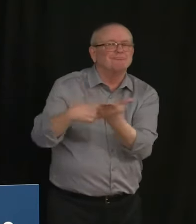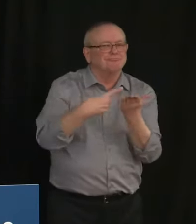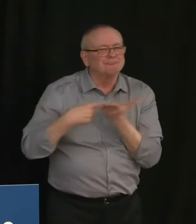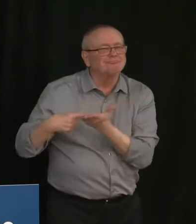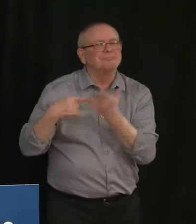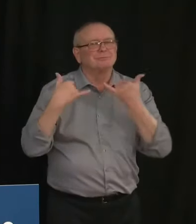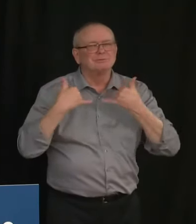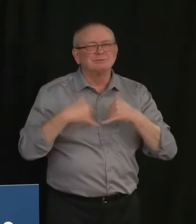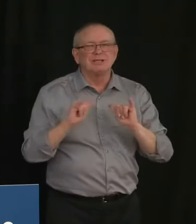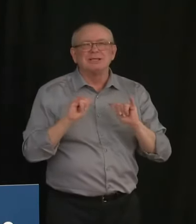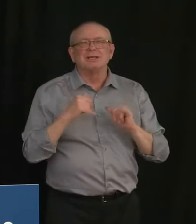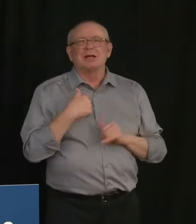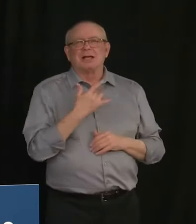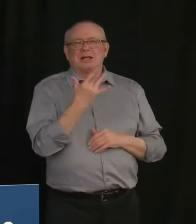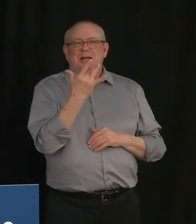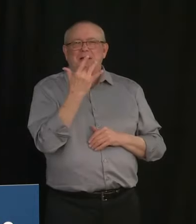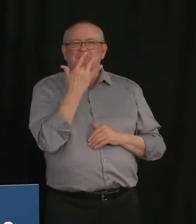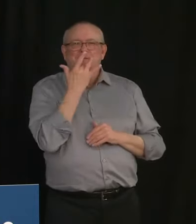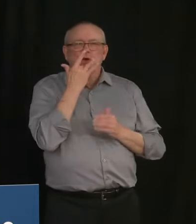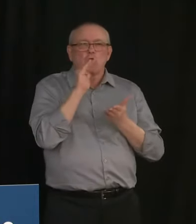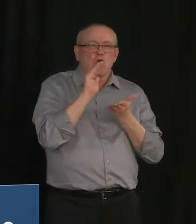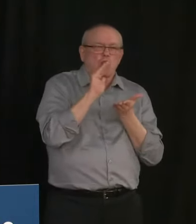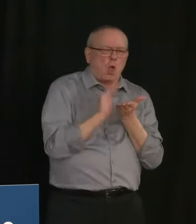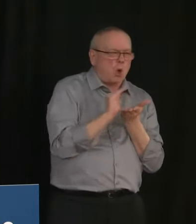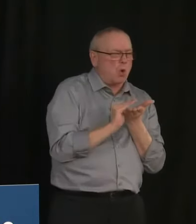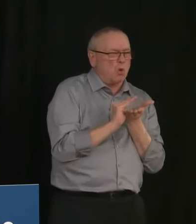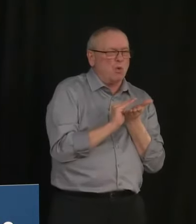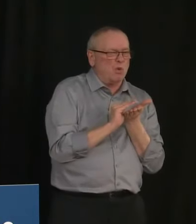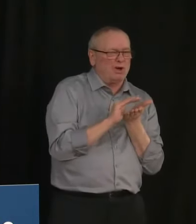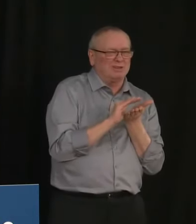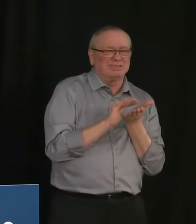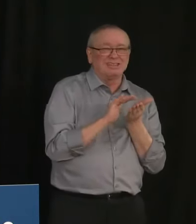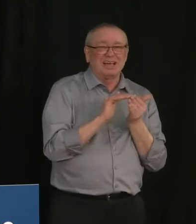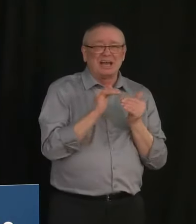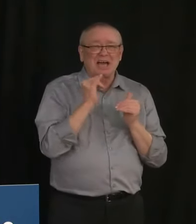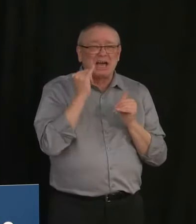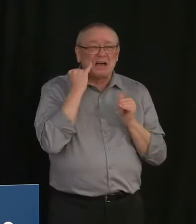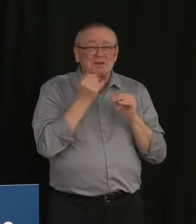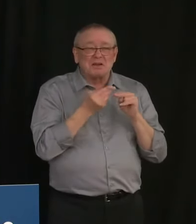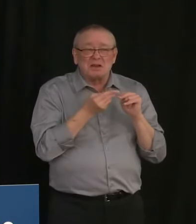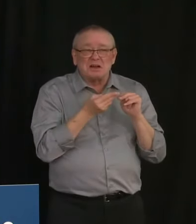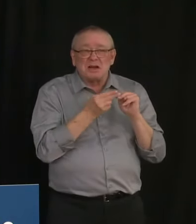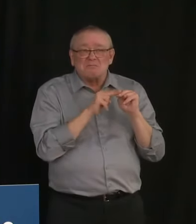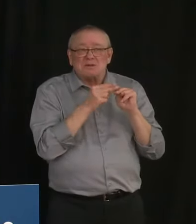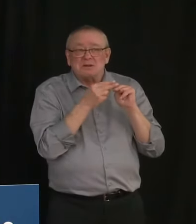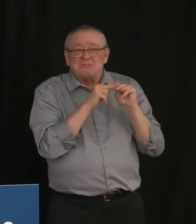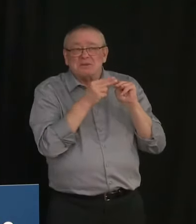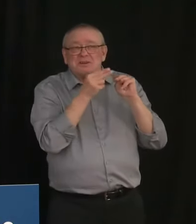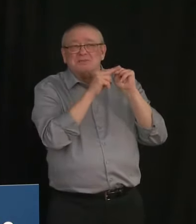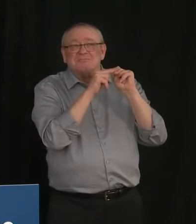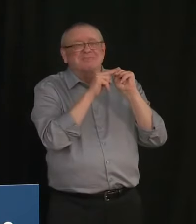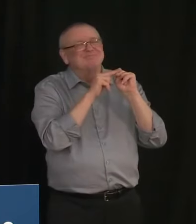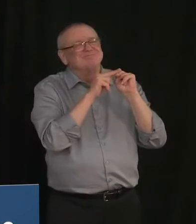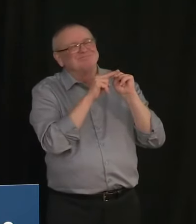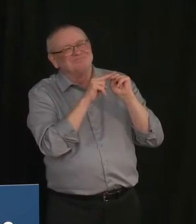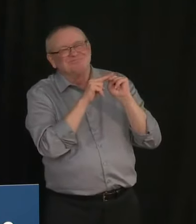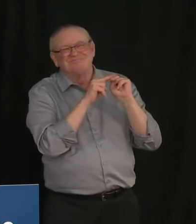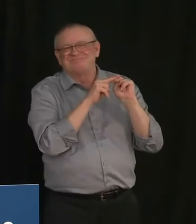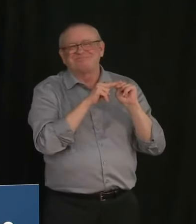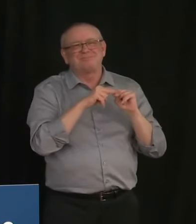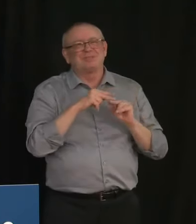threshold. So if we do start to see cases growing, we would not want to see cases growing really at all,